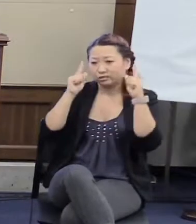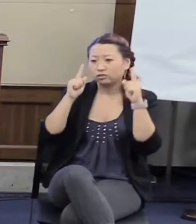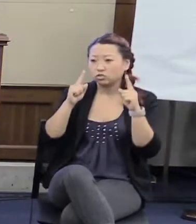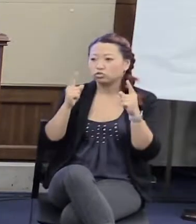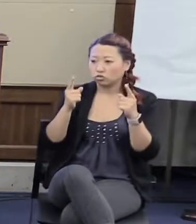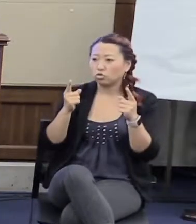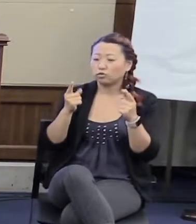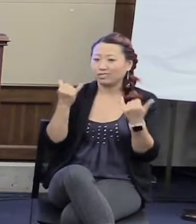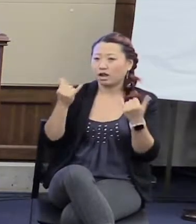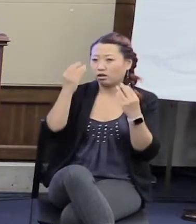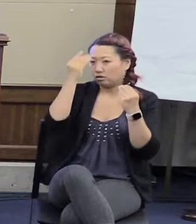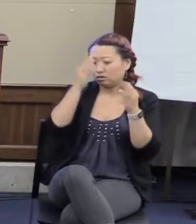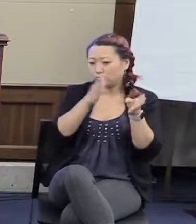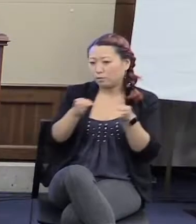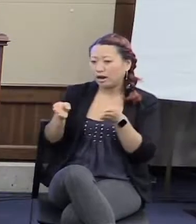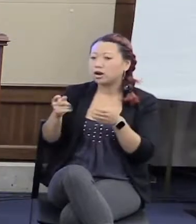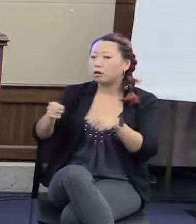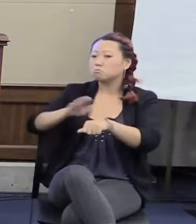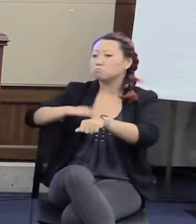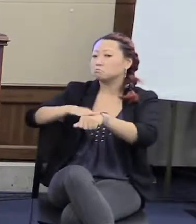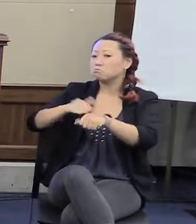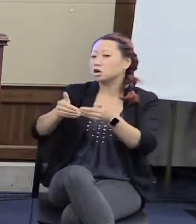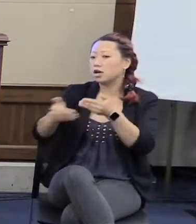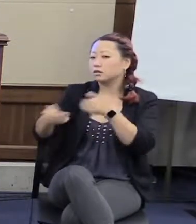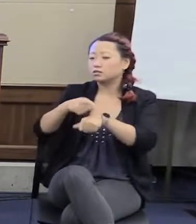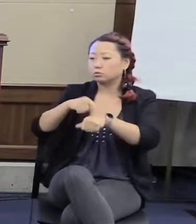that. I'm giving you fair warning. So,